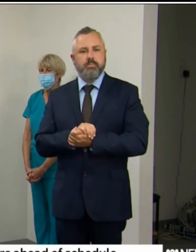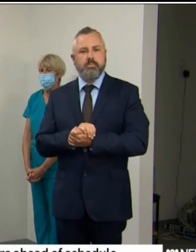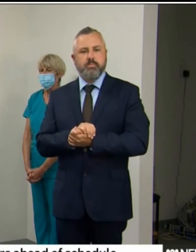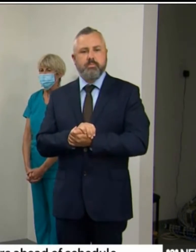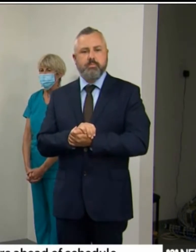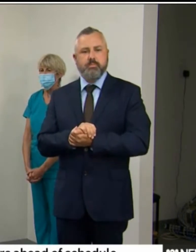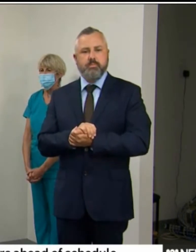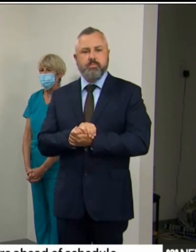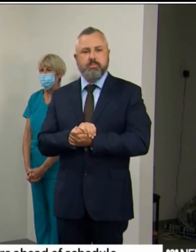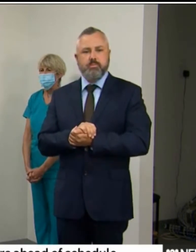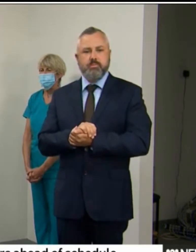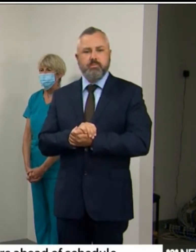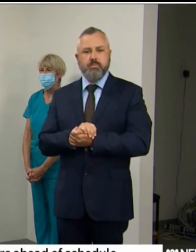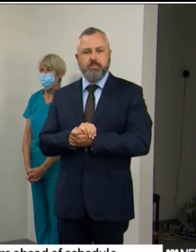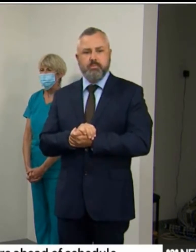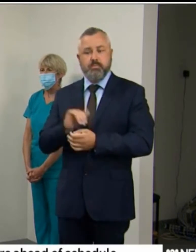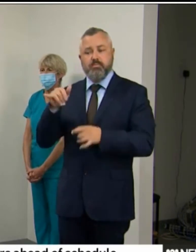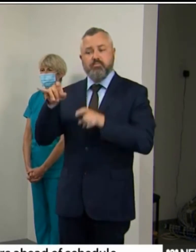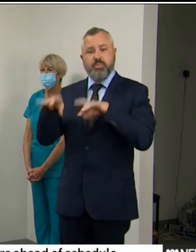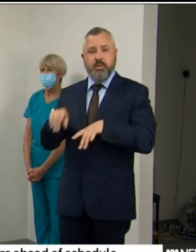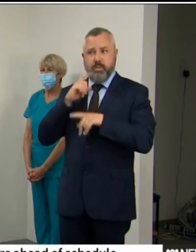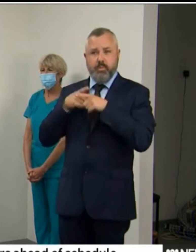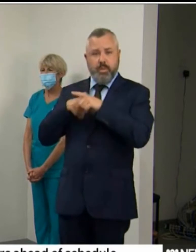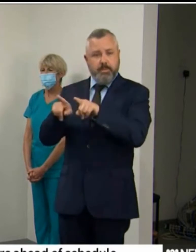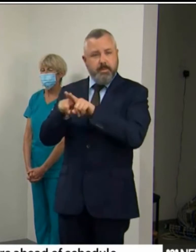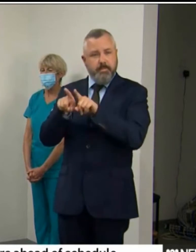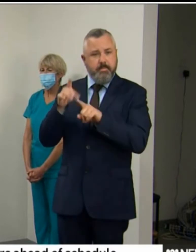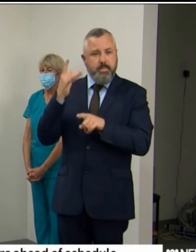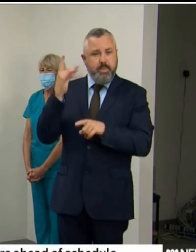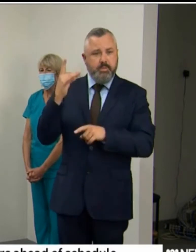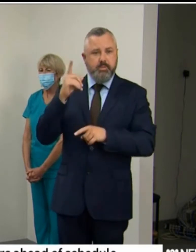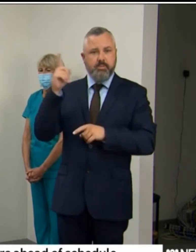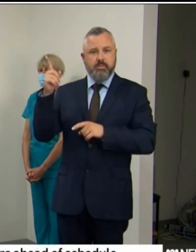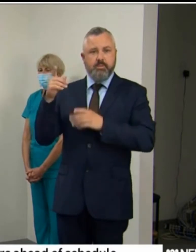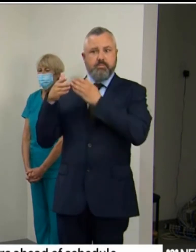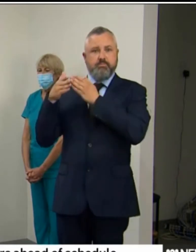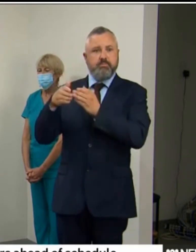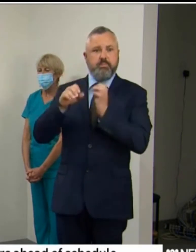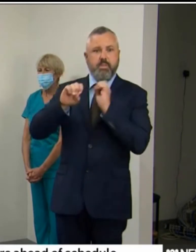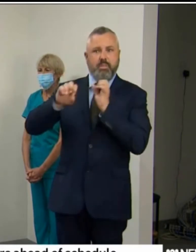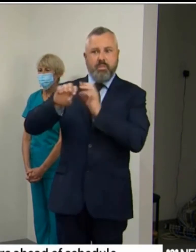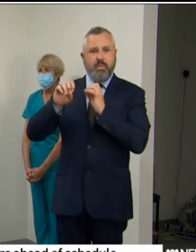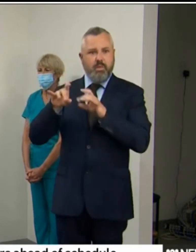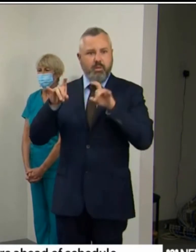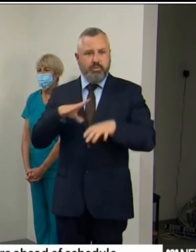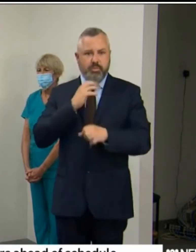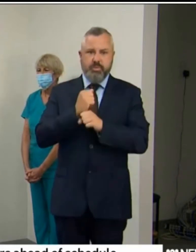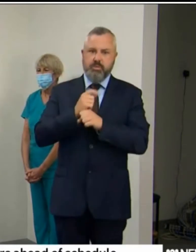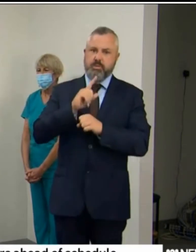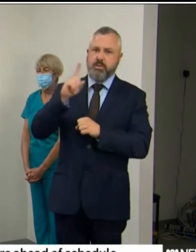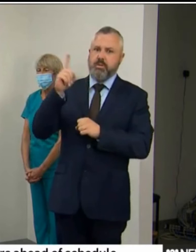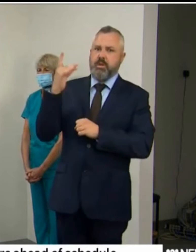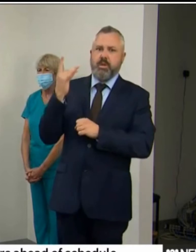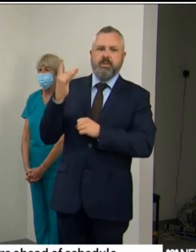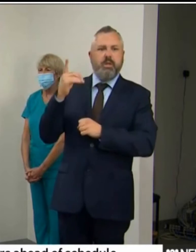blocking the COVID-19 vaccine shipment. The government has said that this move by Italy will not alter Australia's